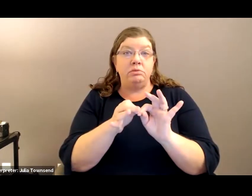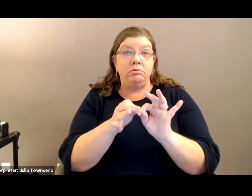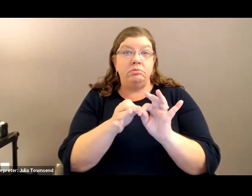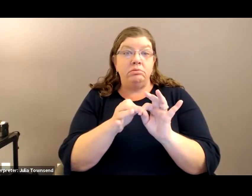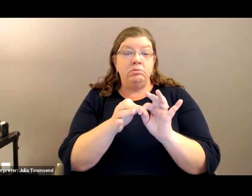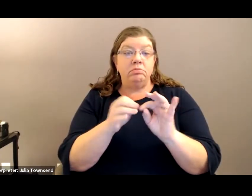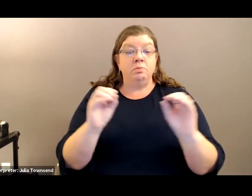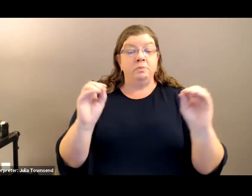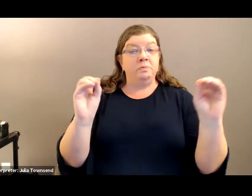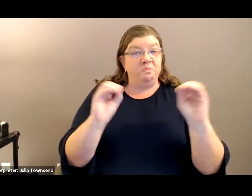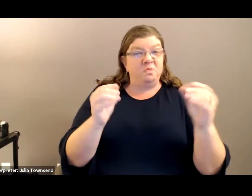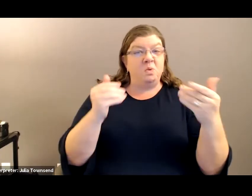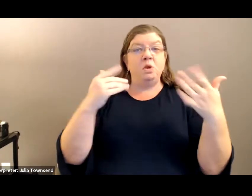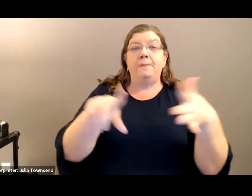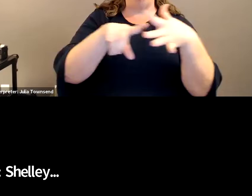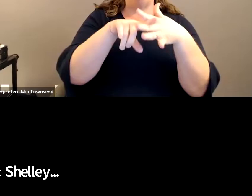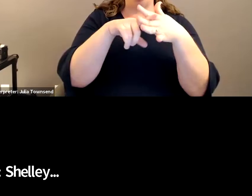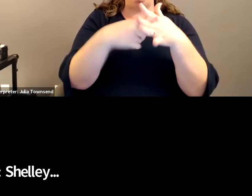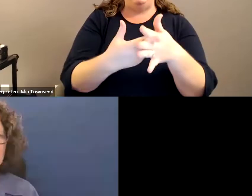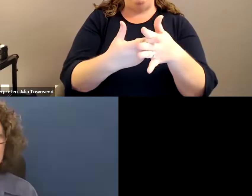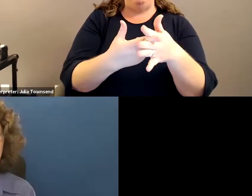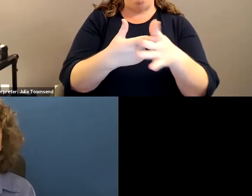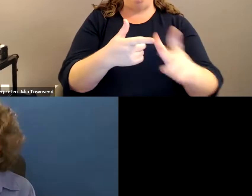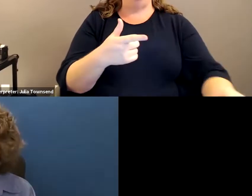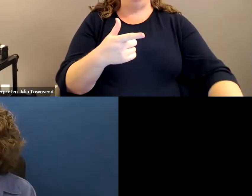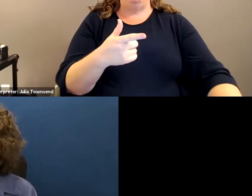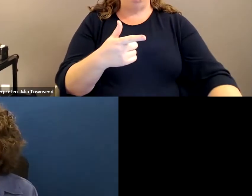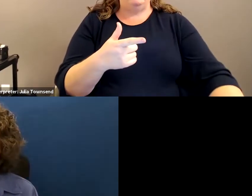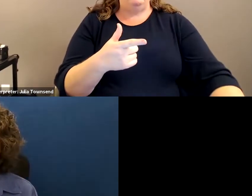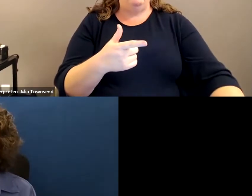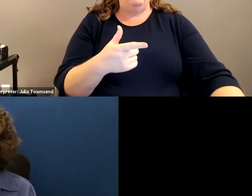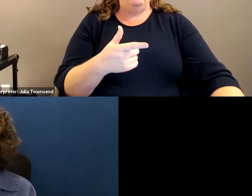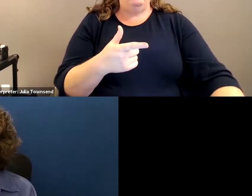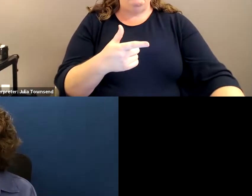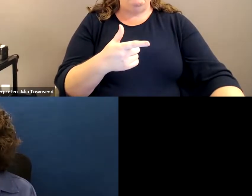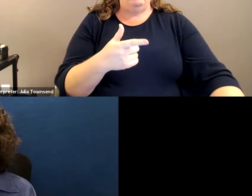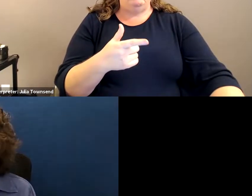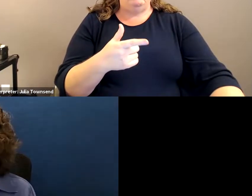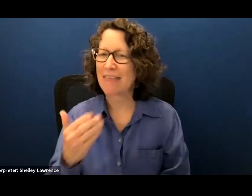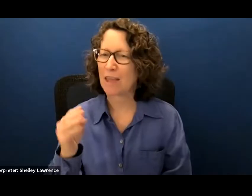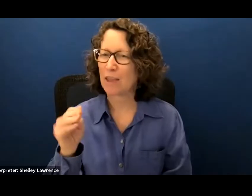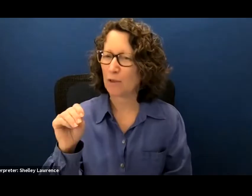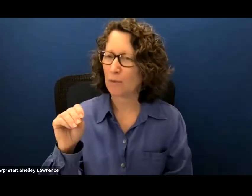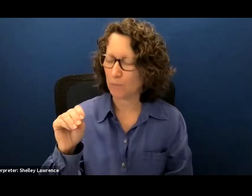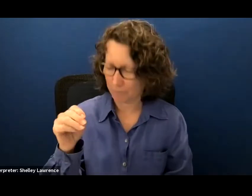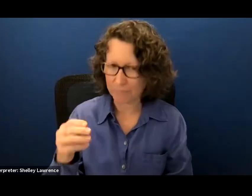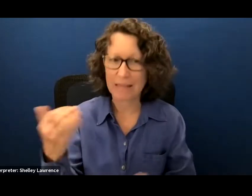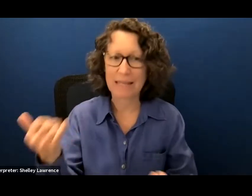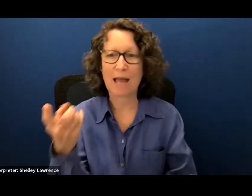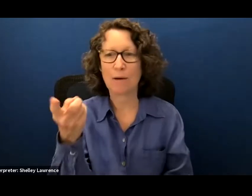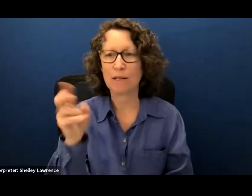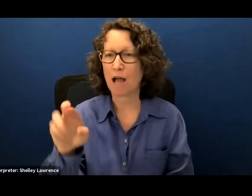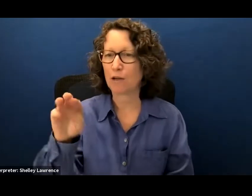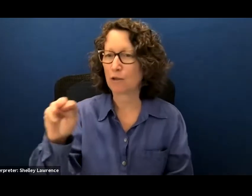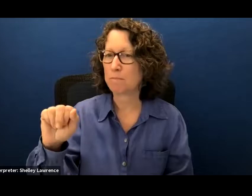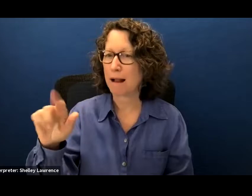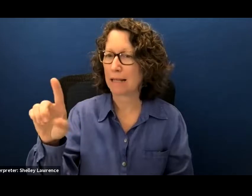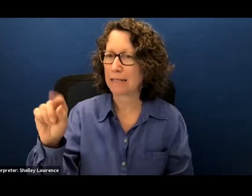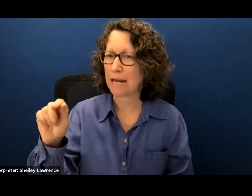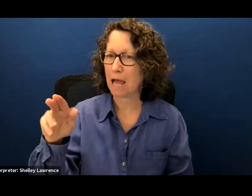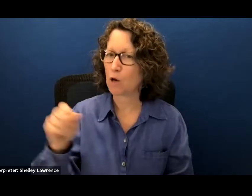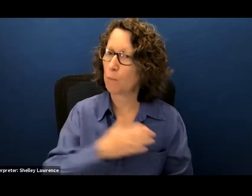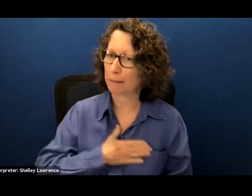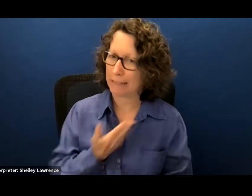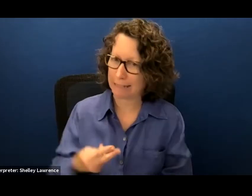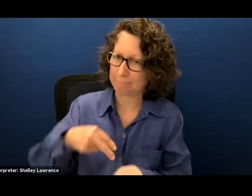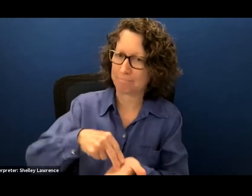no questions, we may begin. Thank you. Thank you, Mr. Rubalcaba. And now, Dr. Maldonado, can you lead us in the Pledge